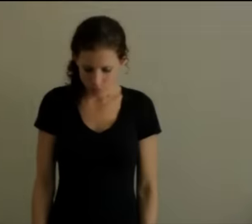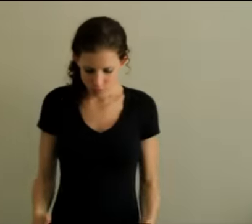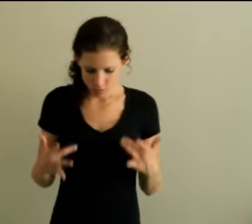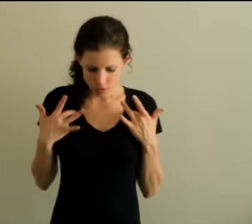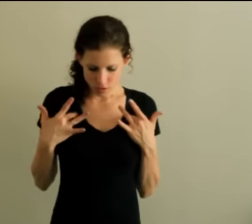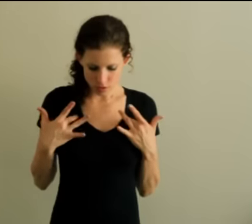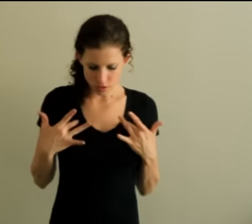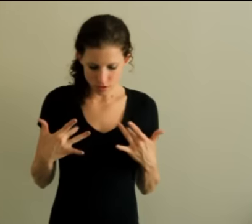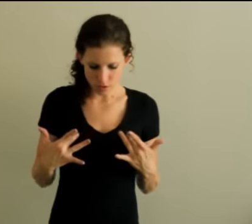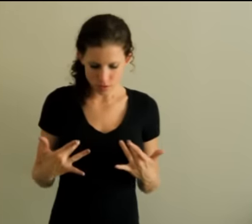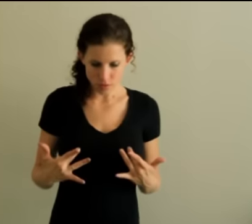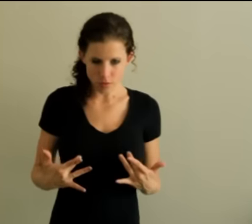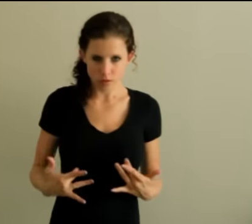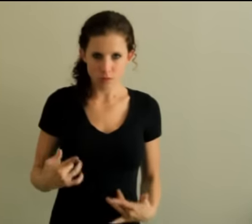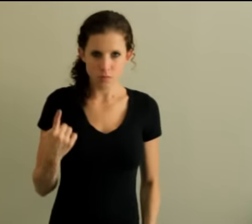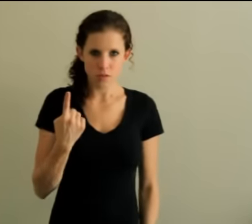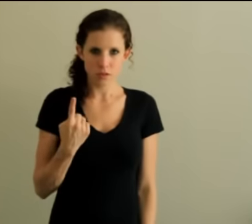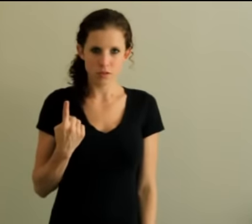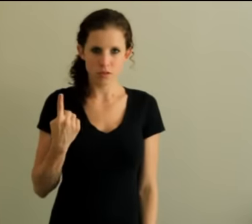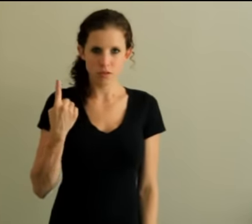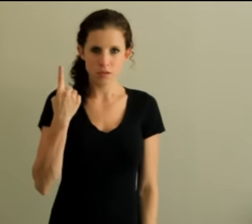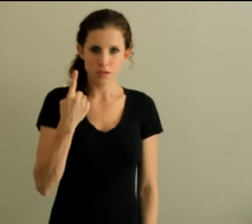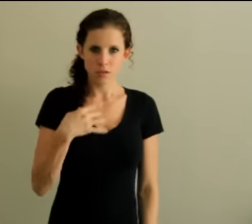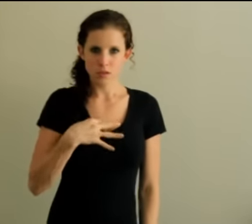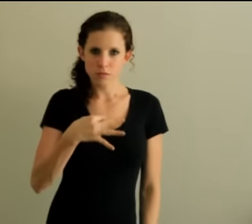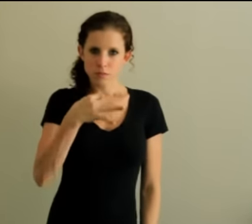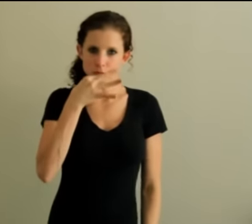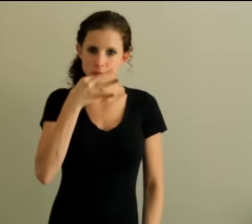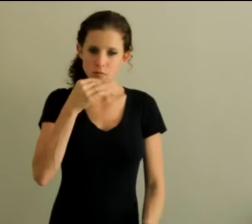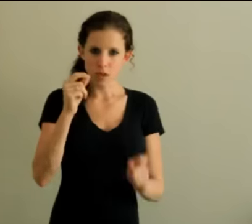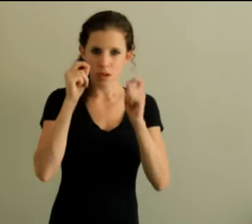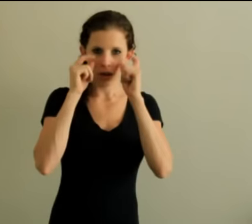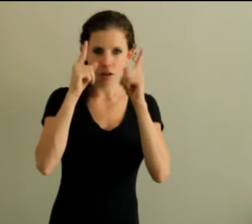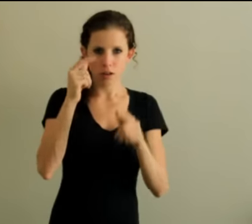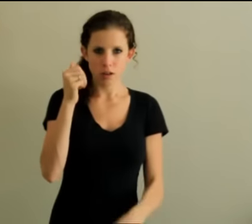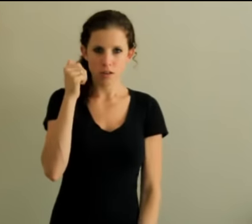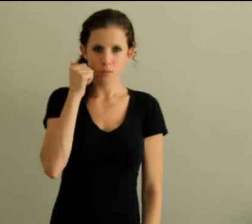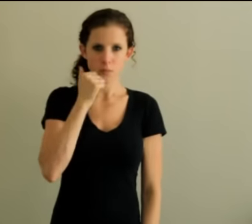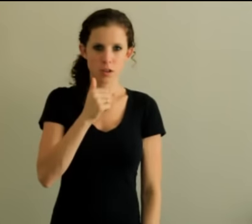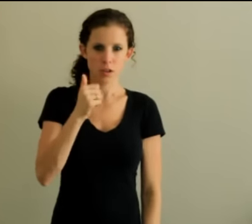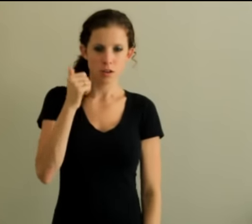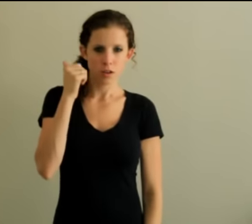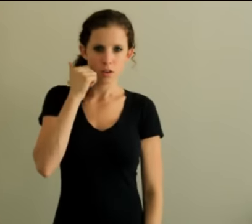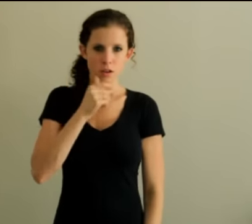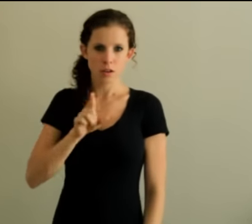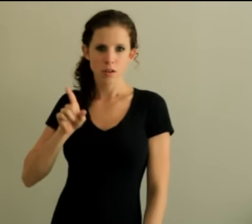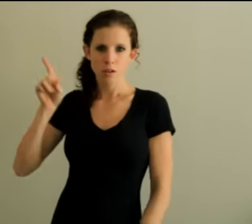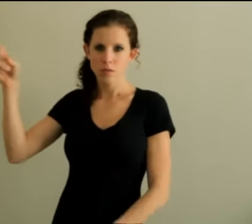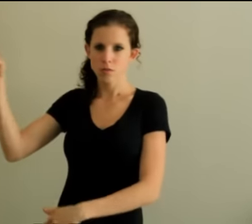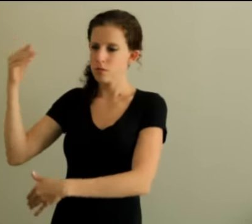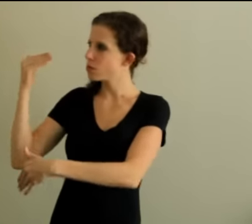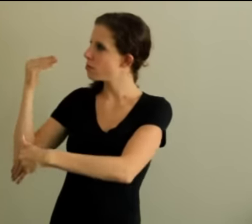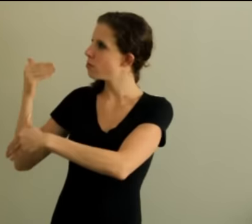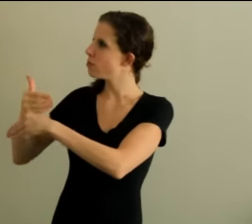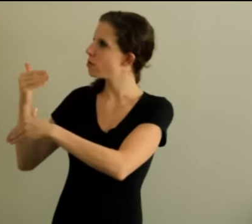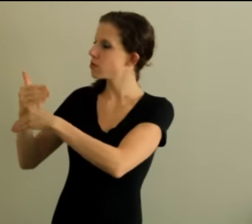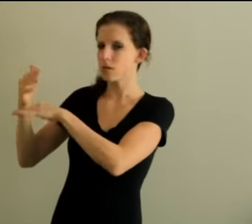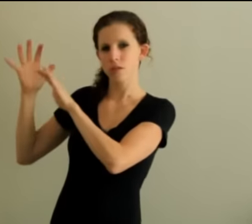My tears don't cold, I'm wondering why I got out of bed at all The morning rain